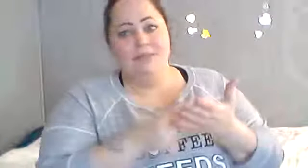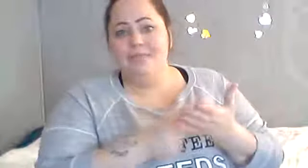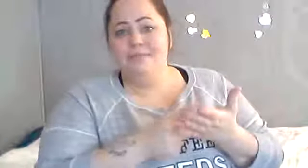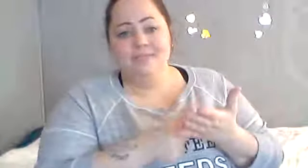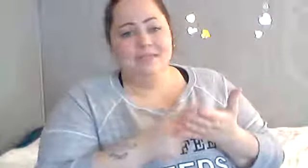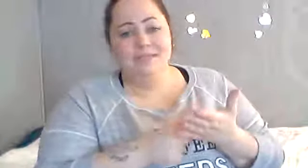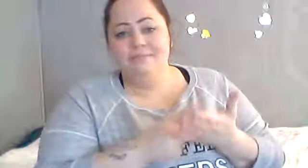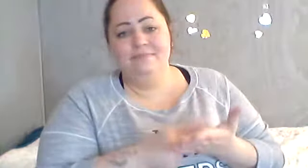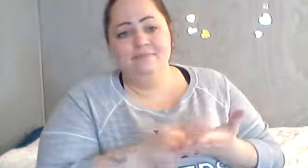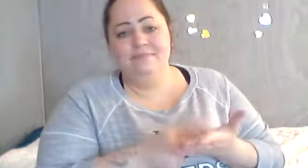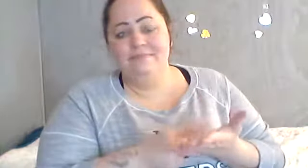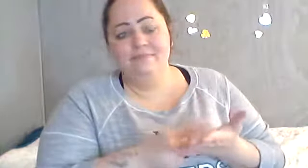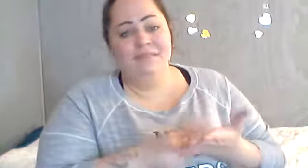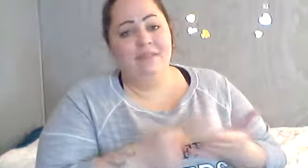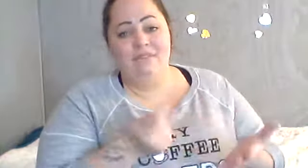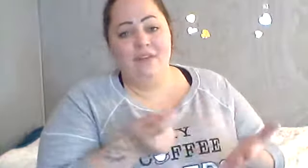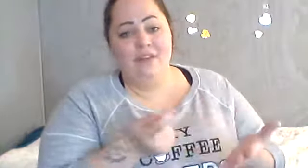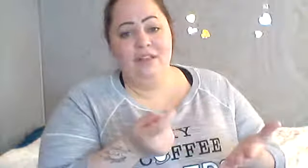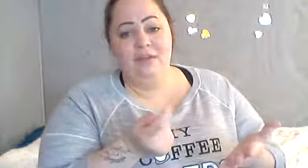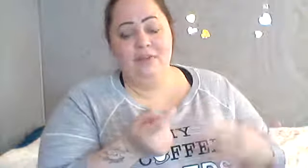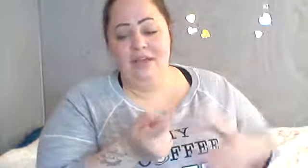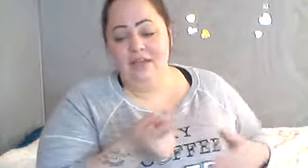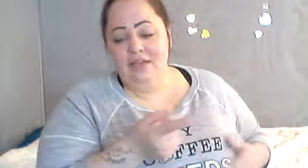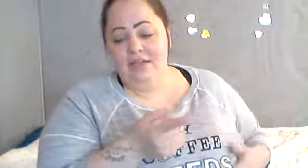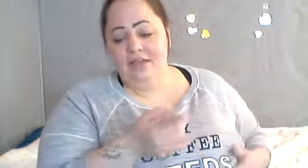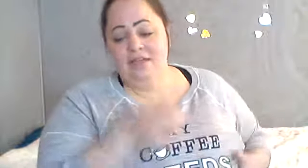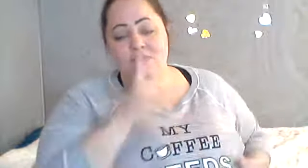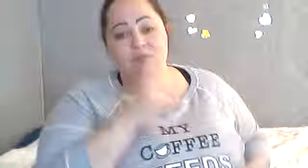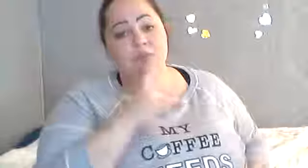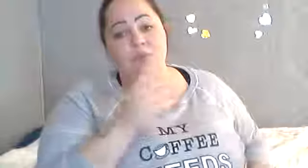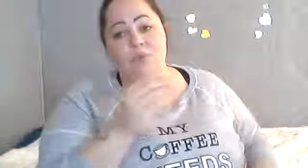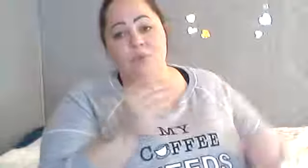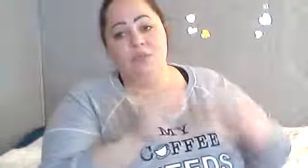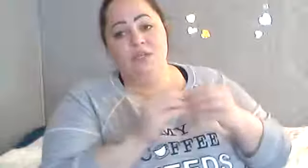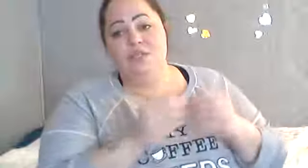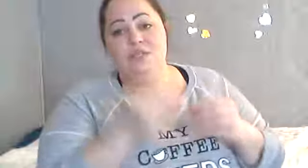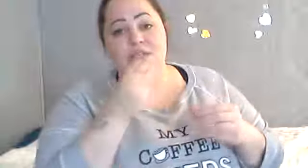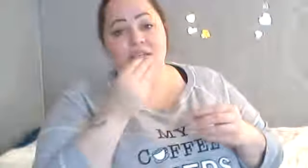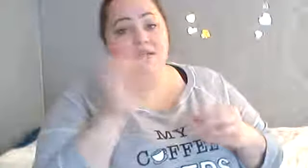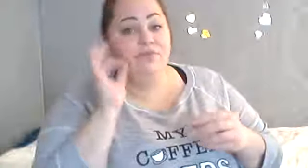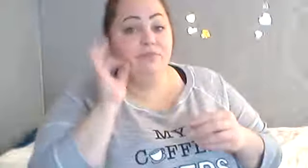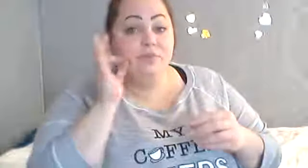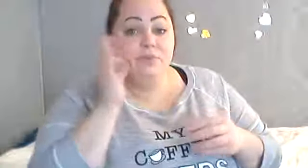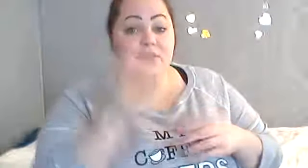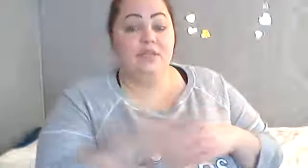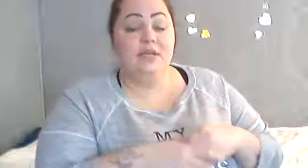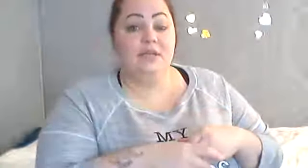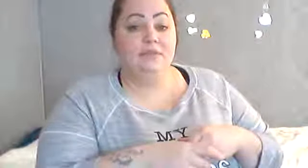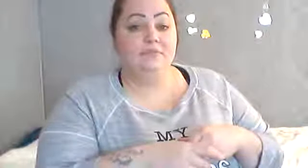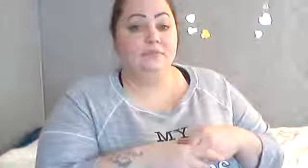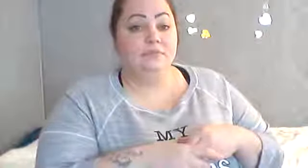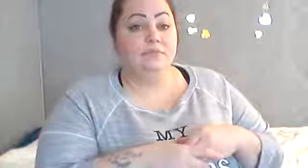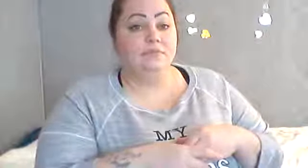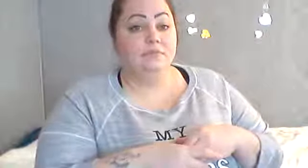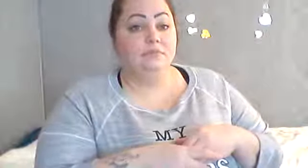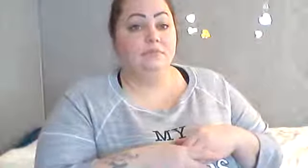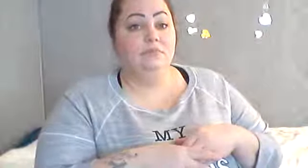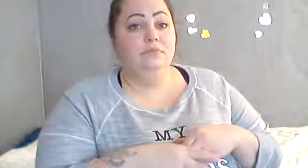sometimes. Very little bit. He's really more into eating fruits and